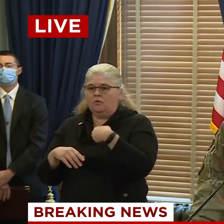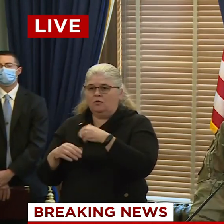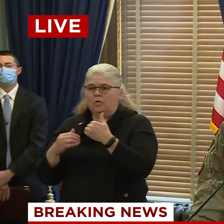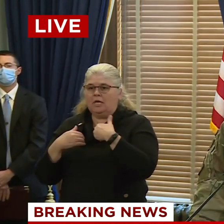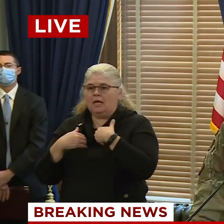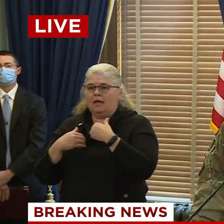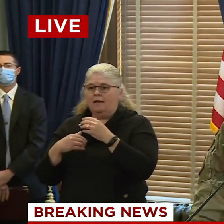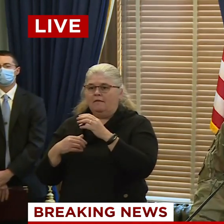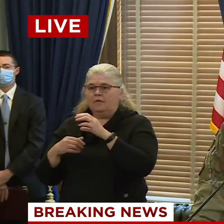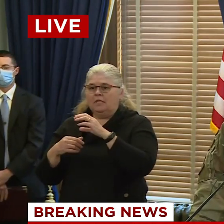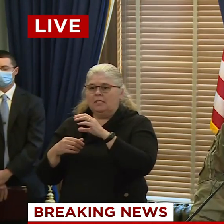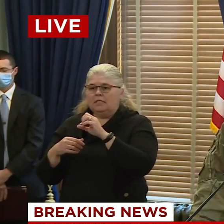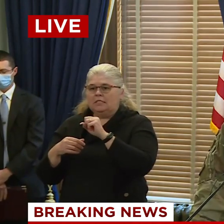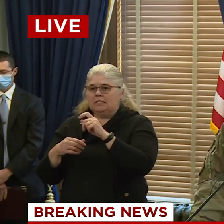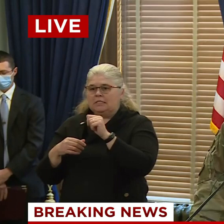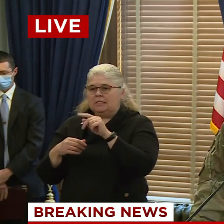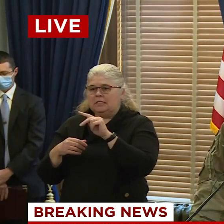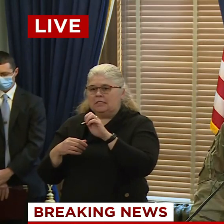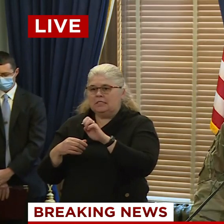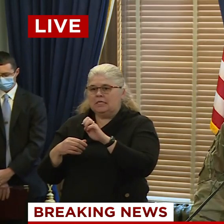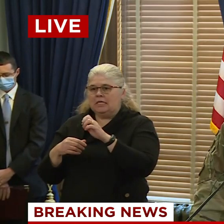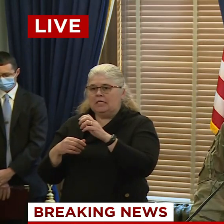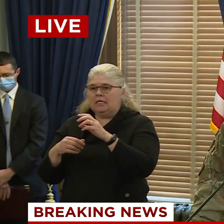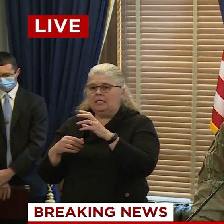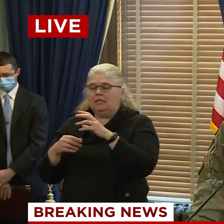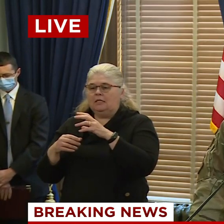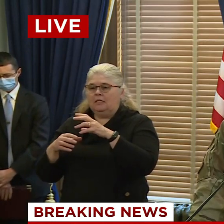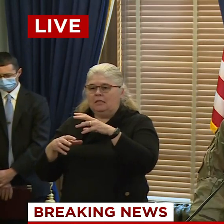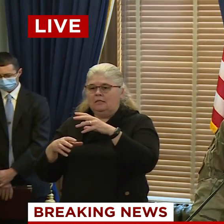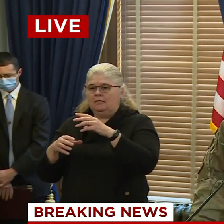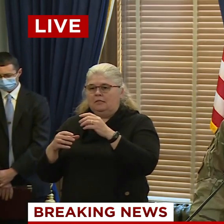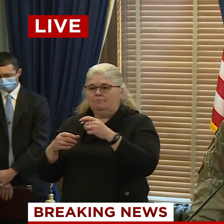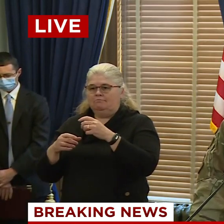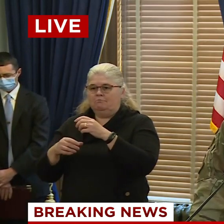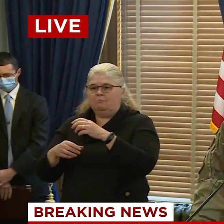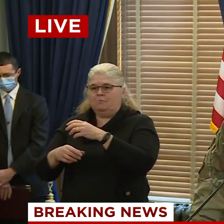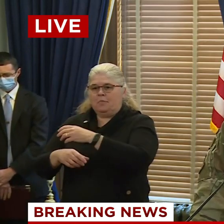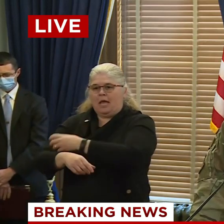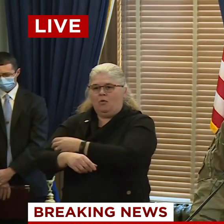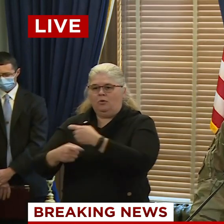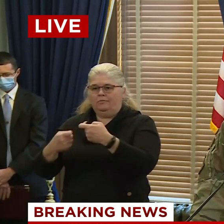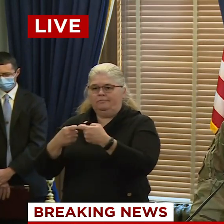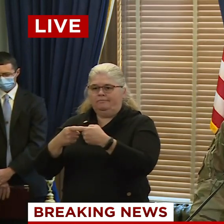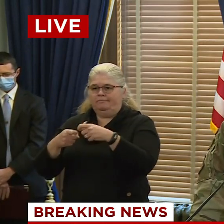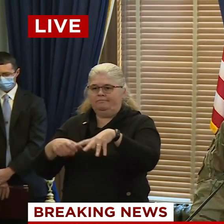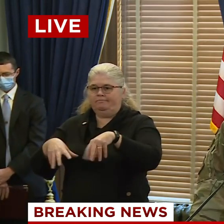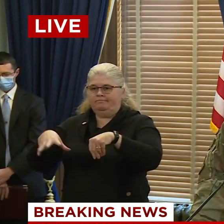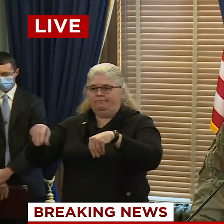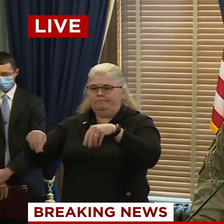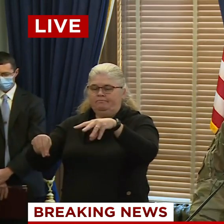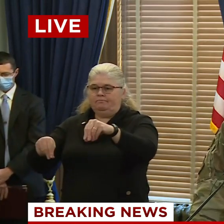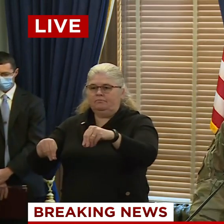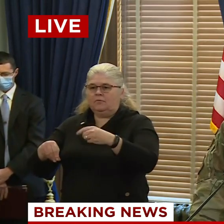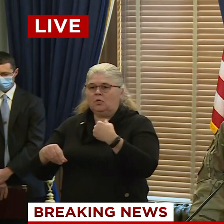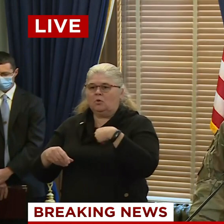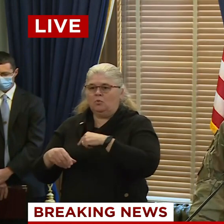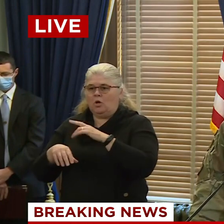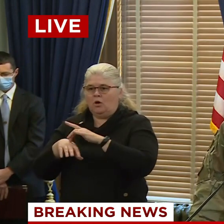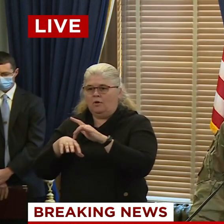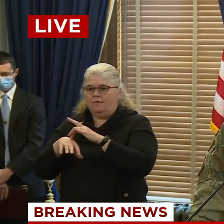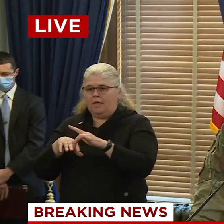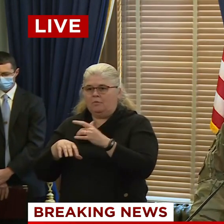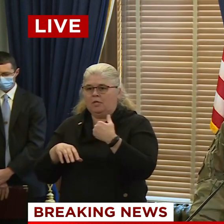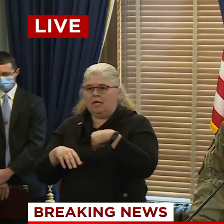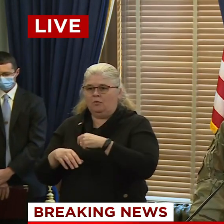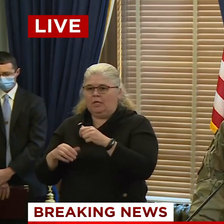Center, and a lot of that is due to the rolling power outages. So again, no specific needs from counties right now, but we are available and we're